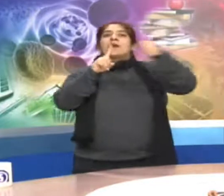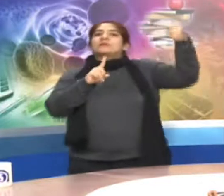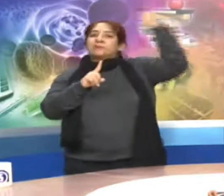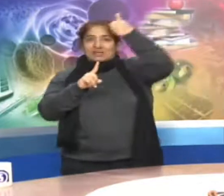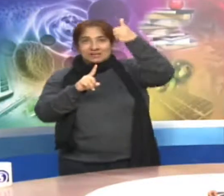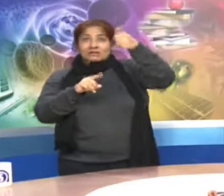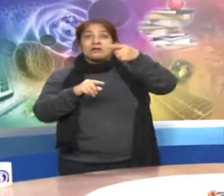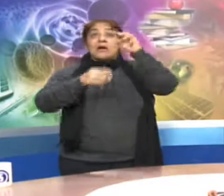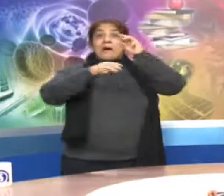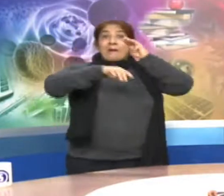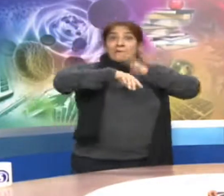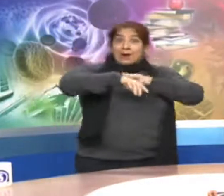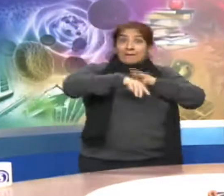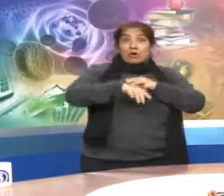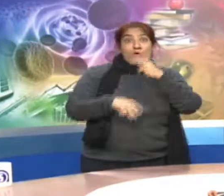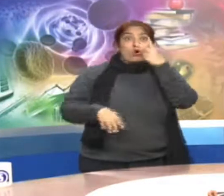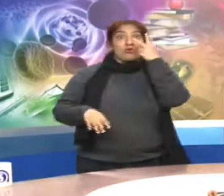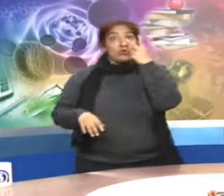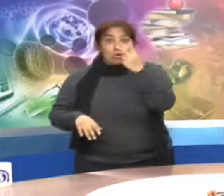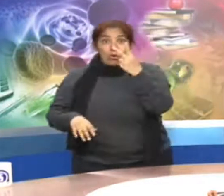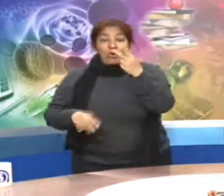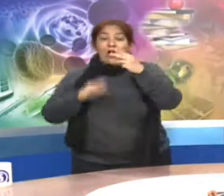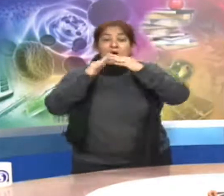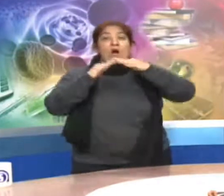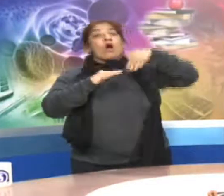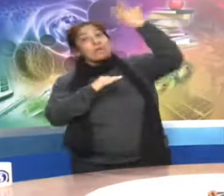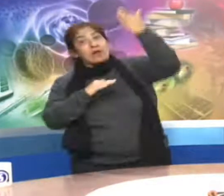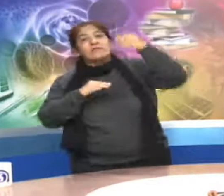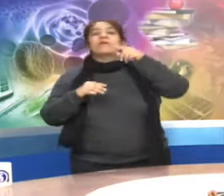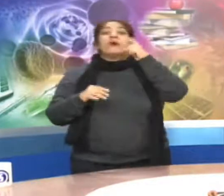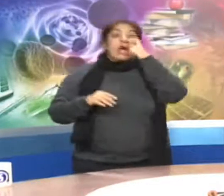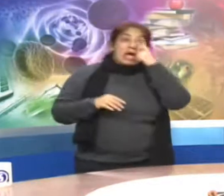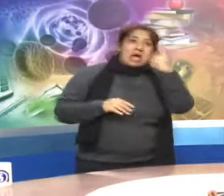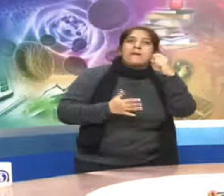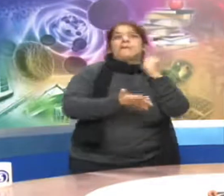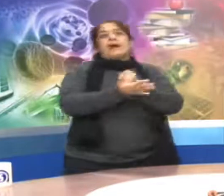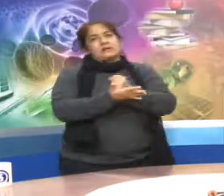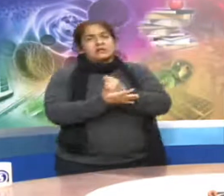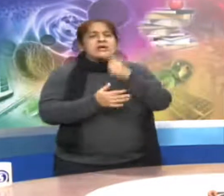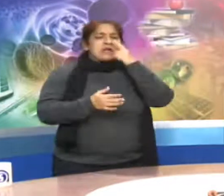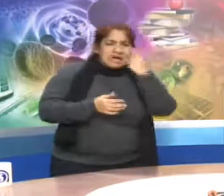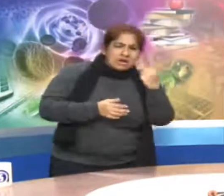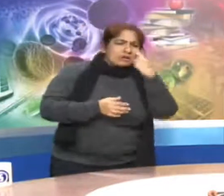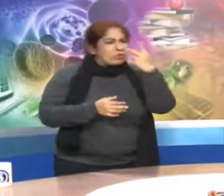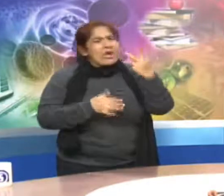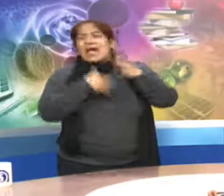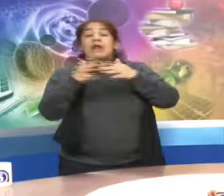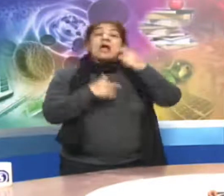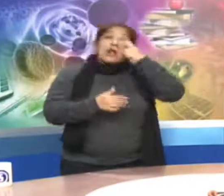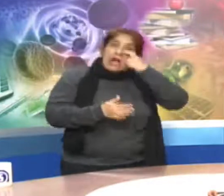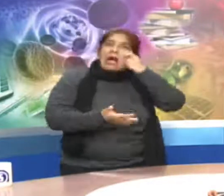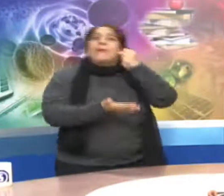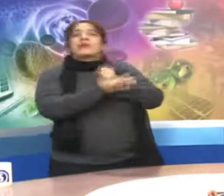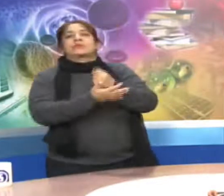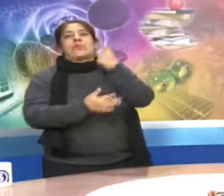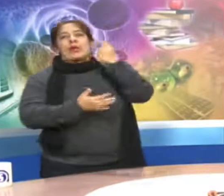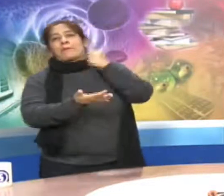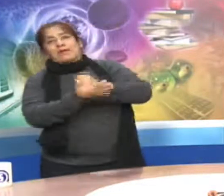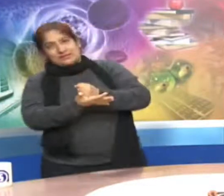The members are more than 2. And 1 woman has to be there. It's a